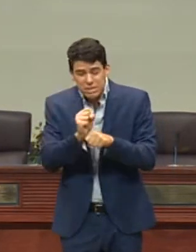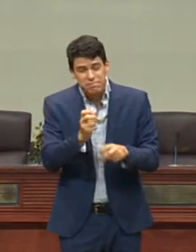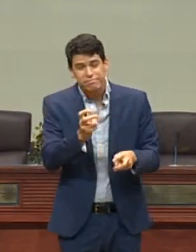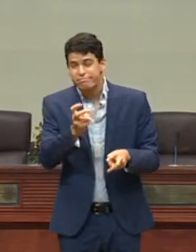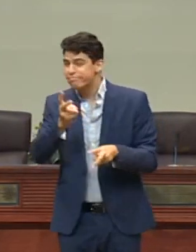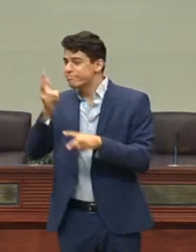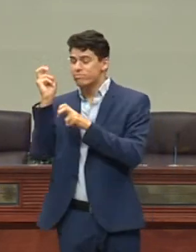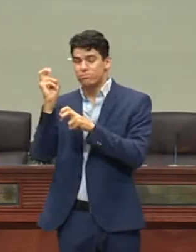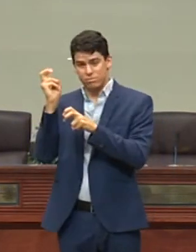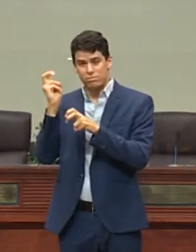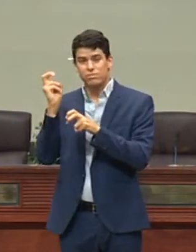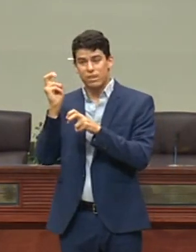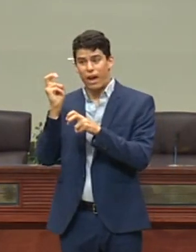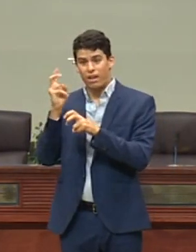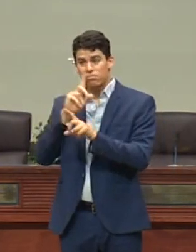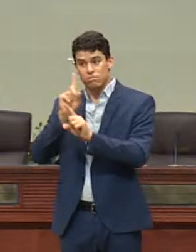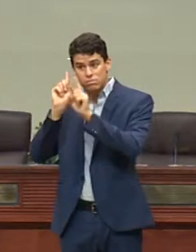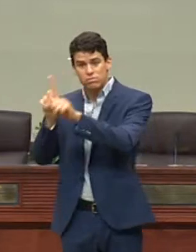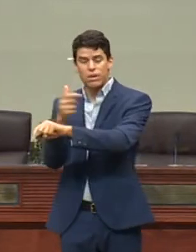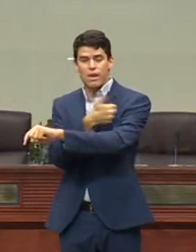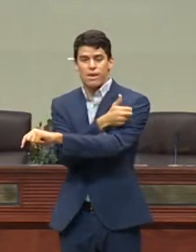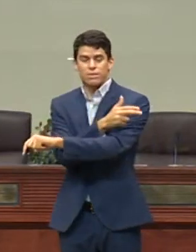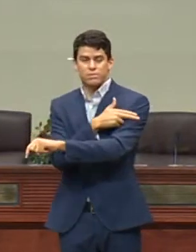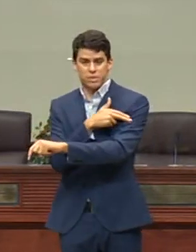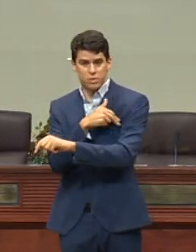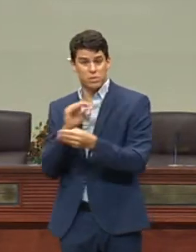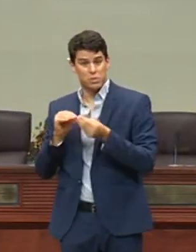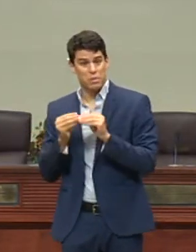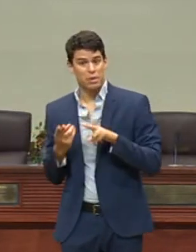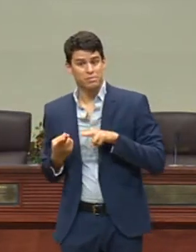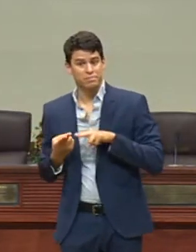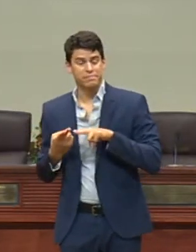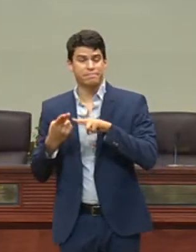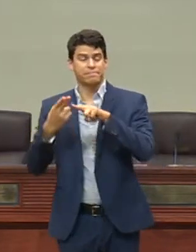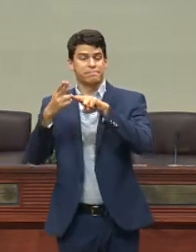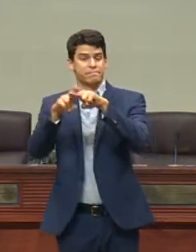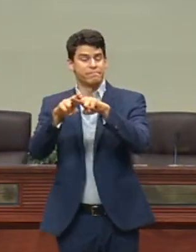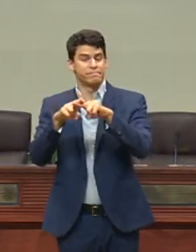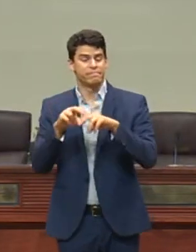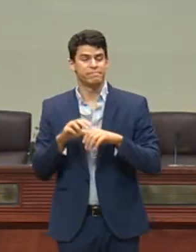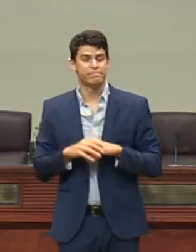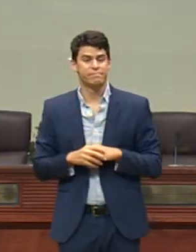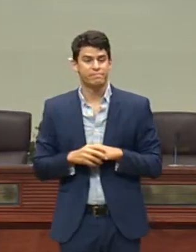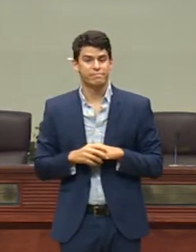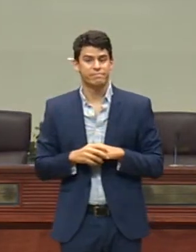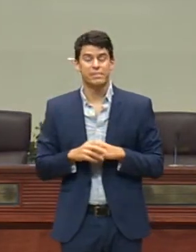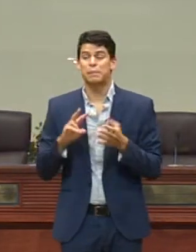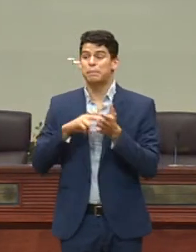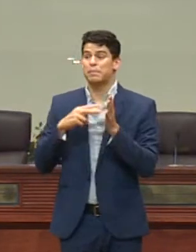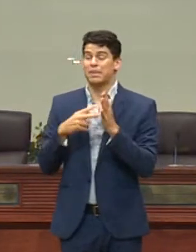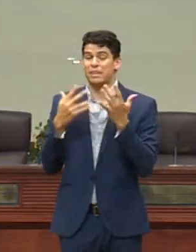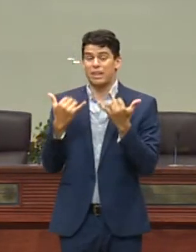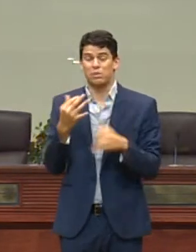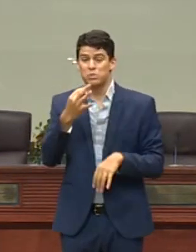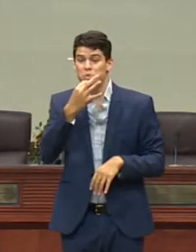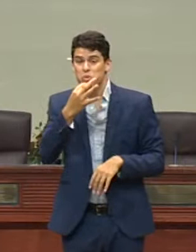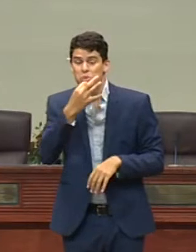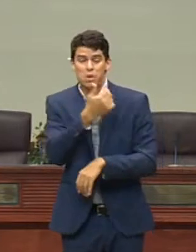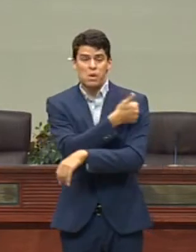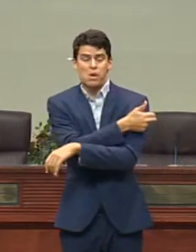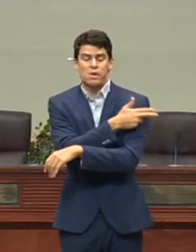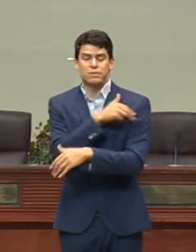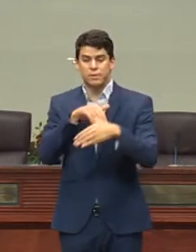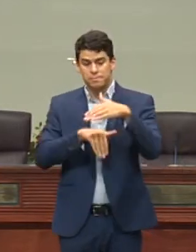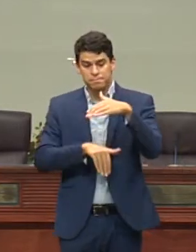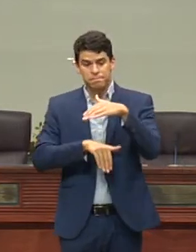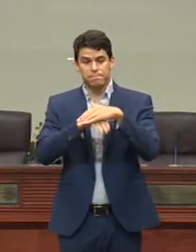hospitals. That was quickly approaching capacity. So you're going to